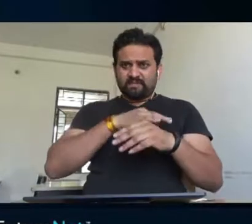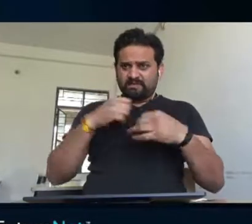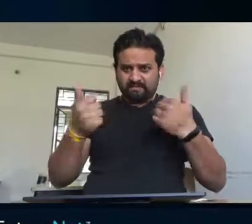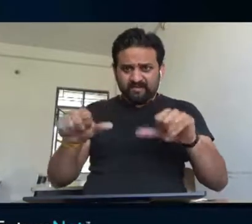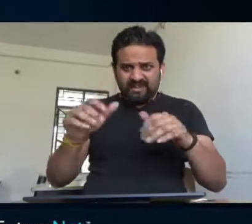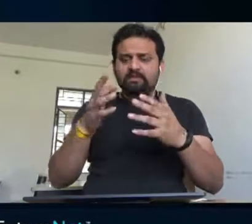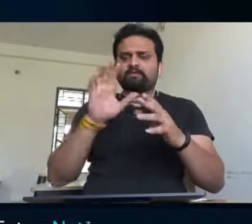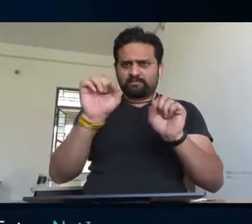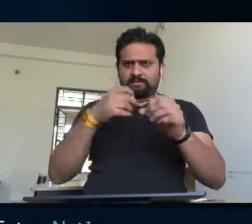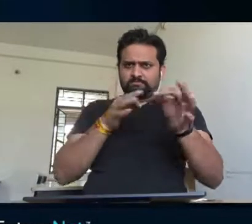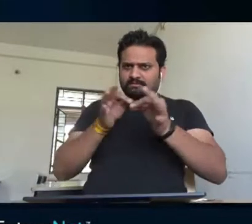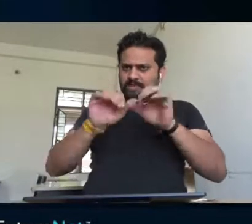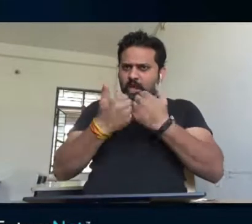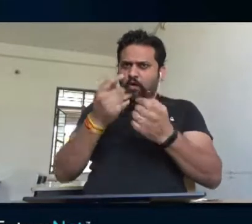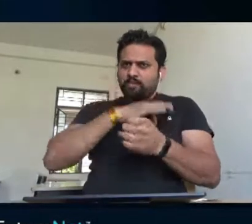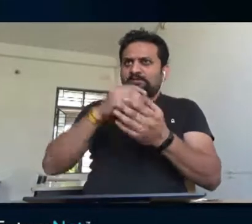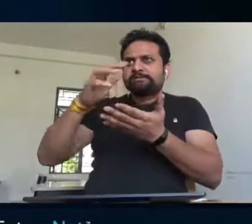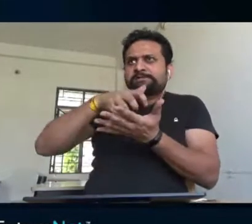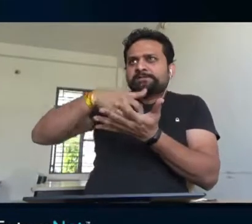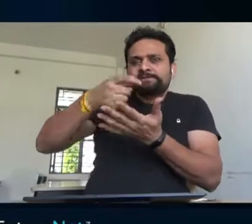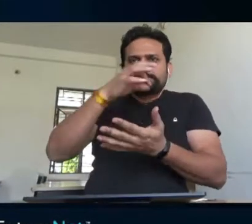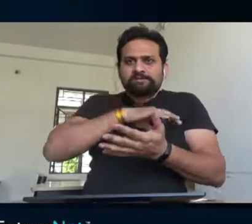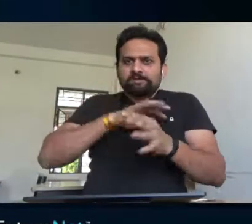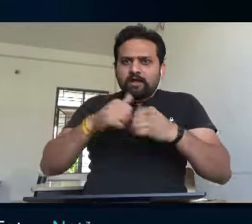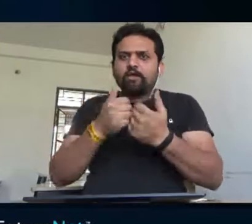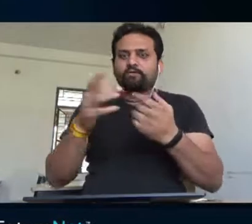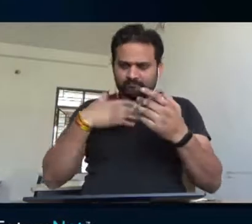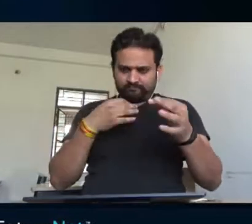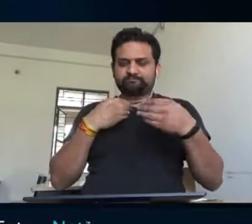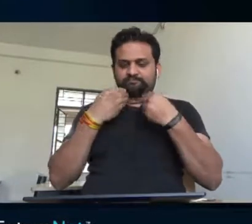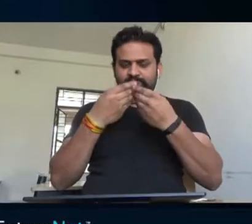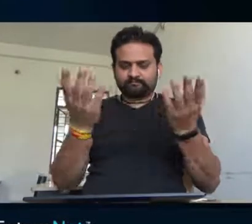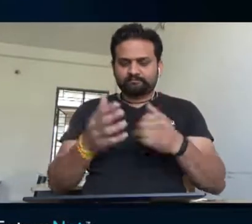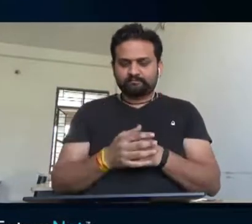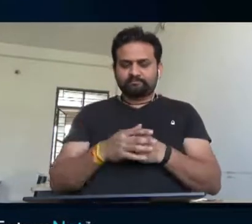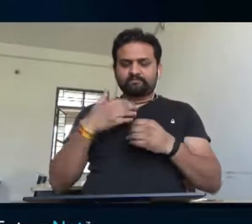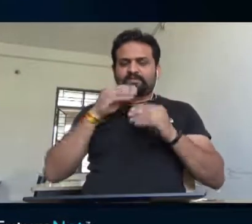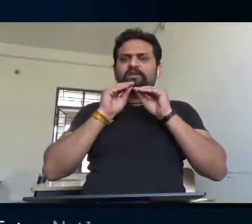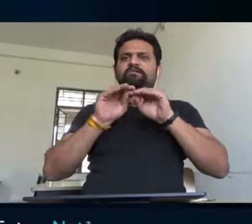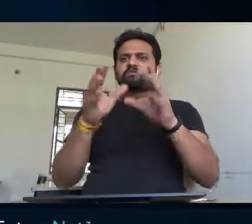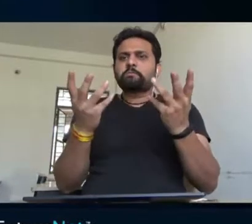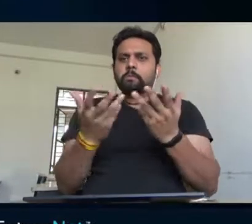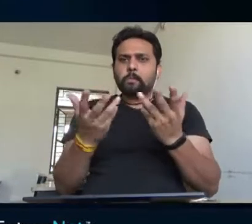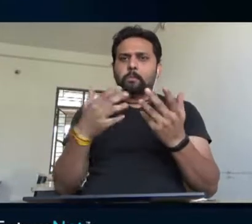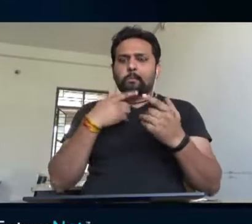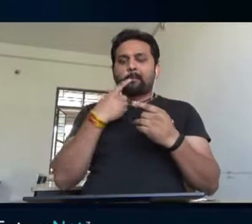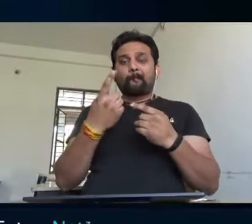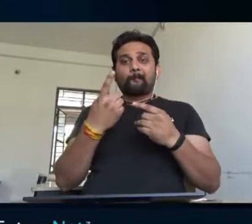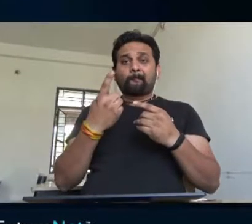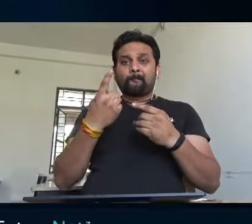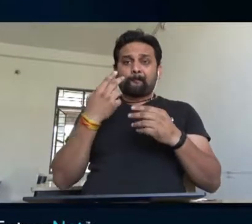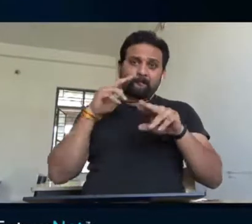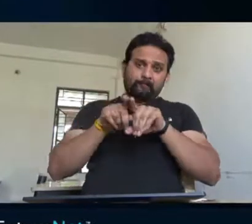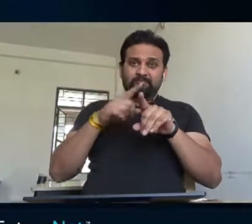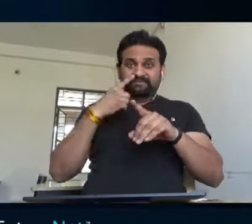I will tell you in a few minutes what is to do, what is the message to the people, yeah? And when you bring the